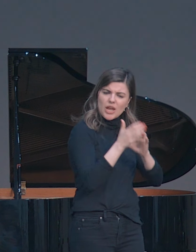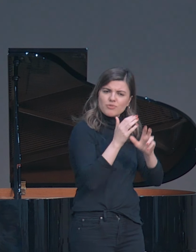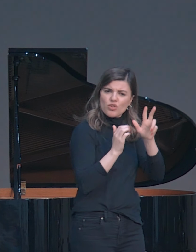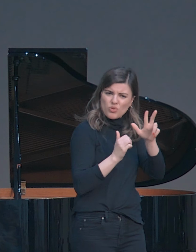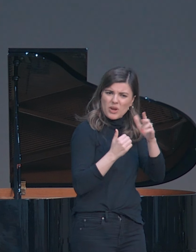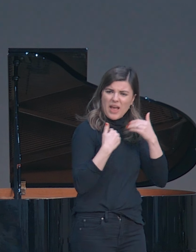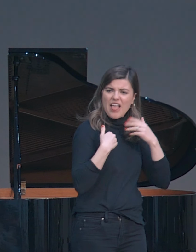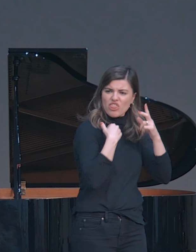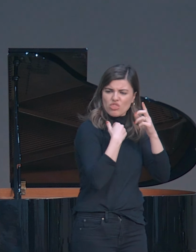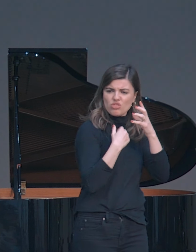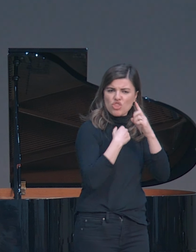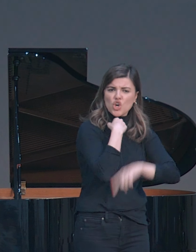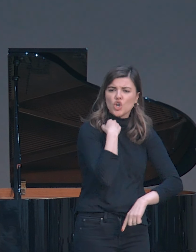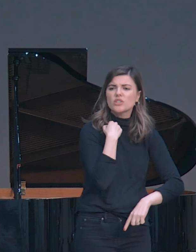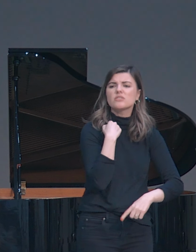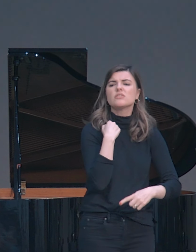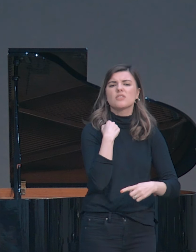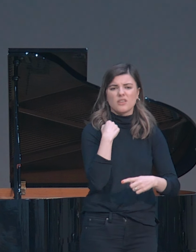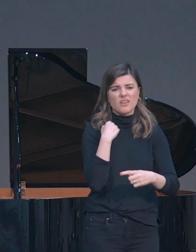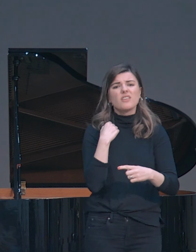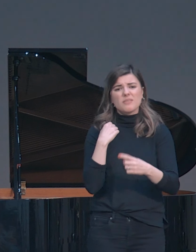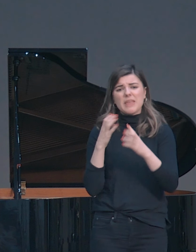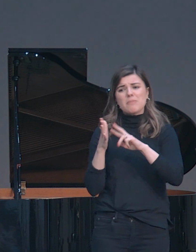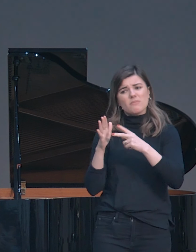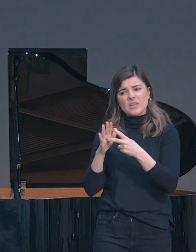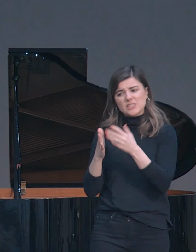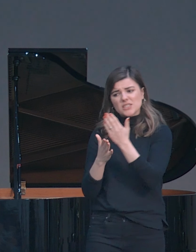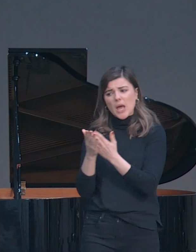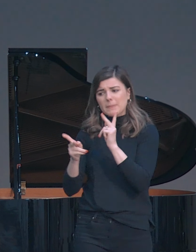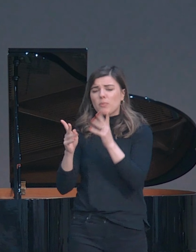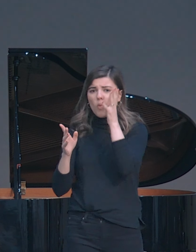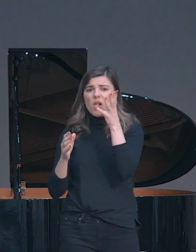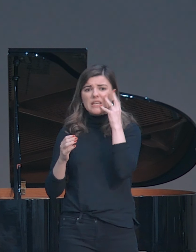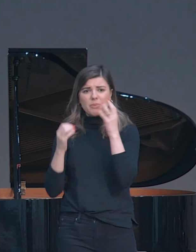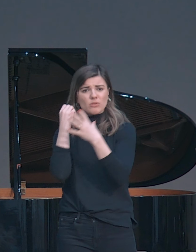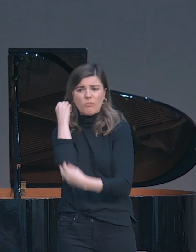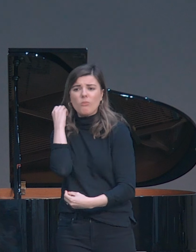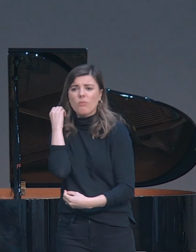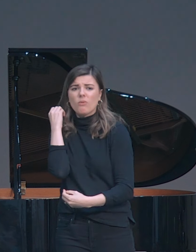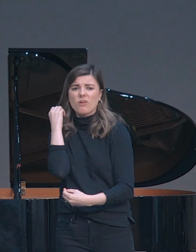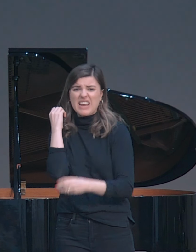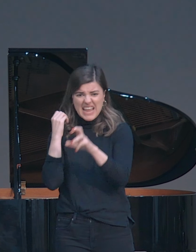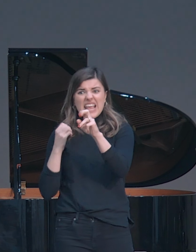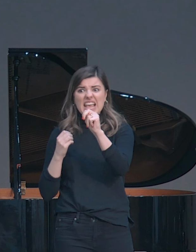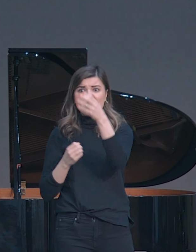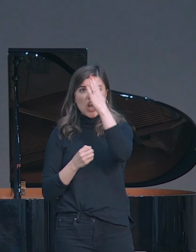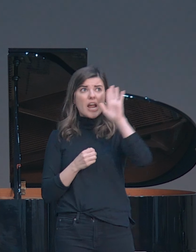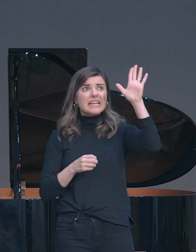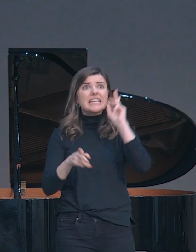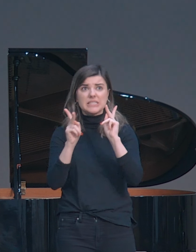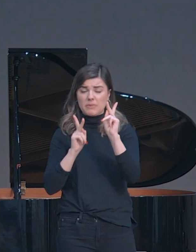be those with fewer resources than others, even among God's people in the nation